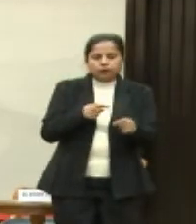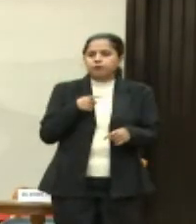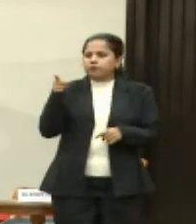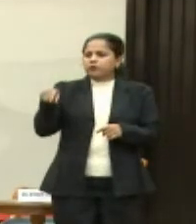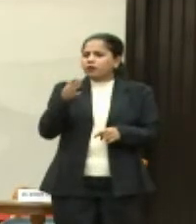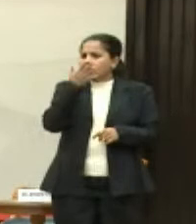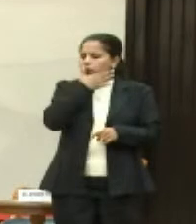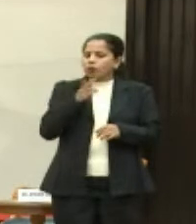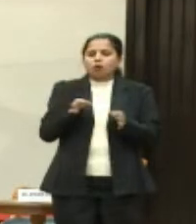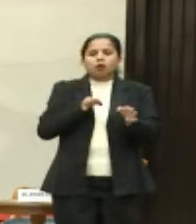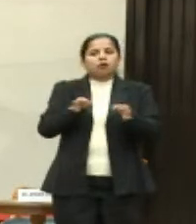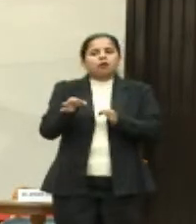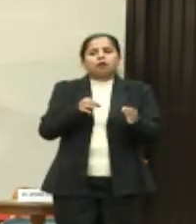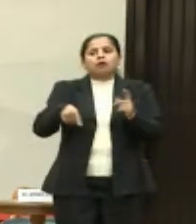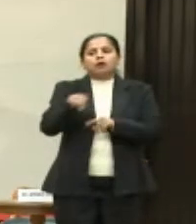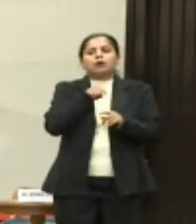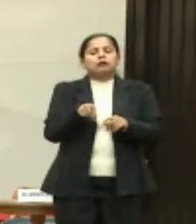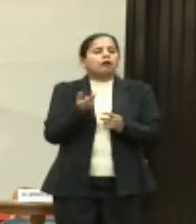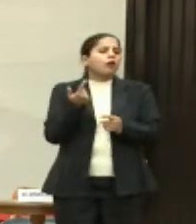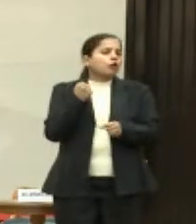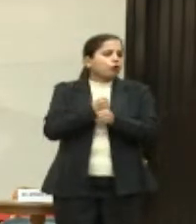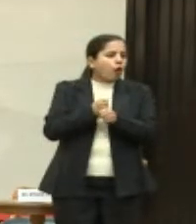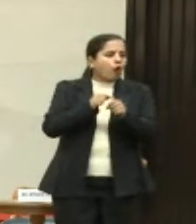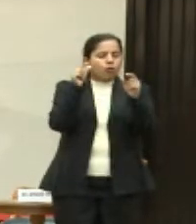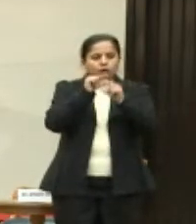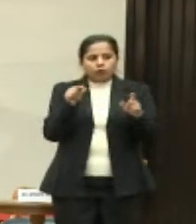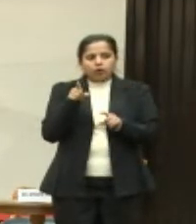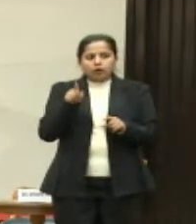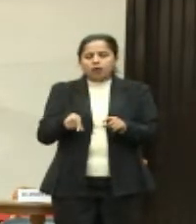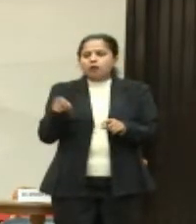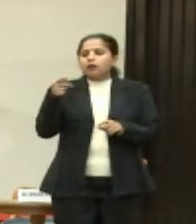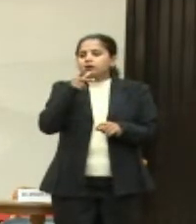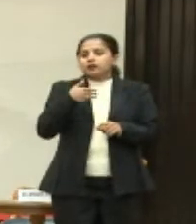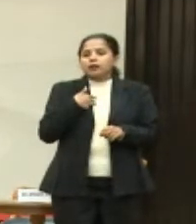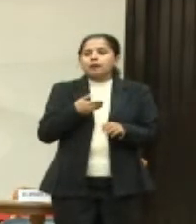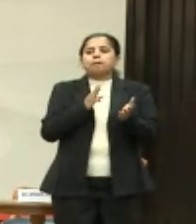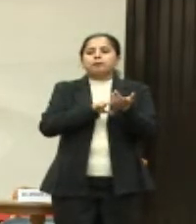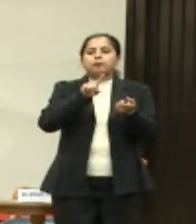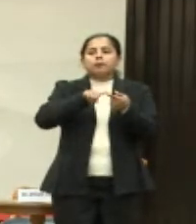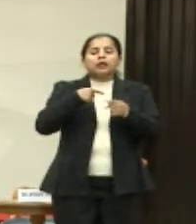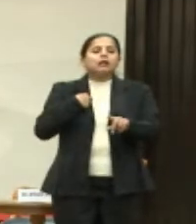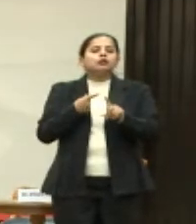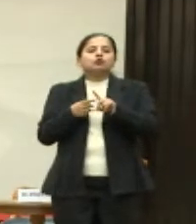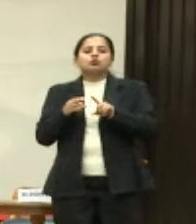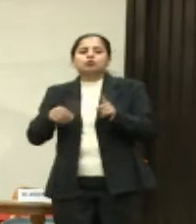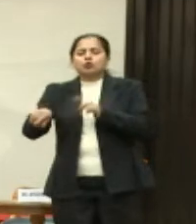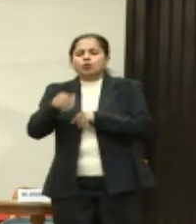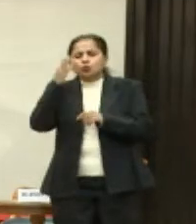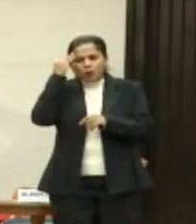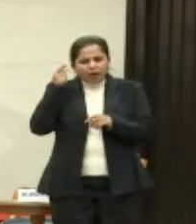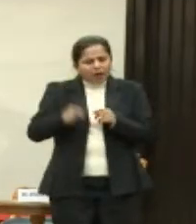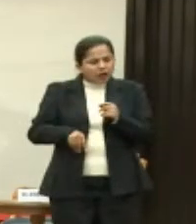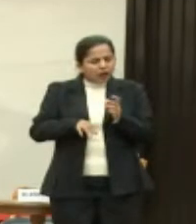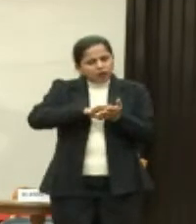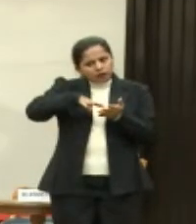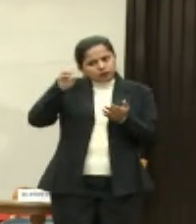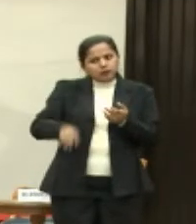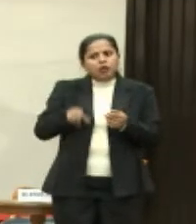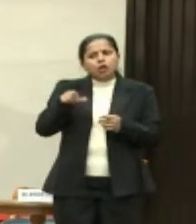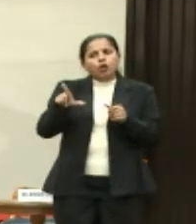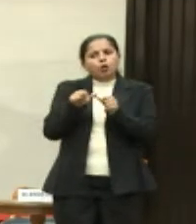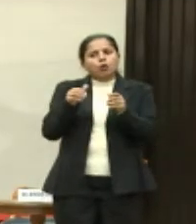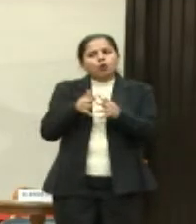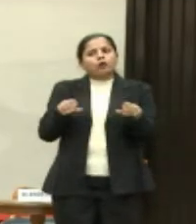have beautifully framed the problem statement, and we also debated the need to, I mean, why to decolonize the Indian legal system. But if you have to list out